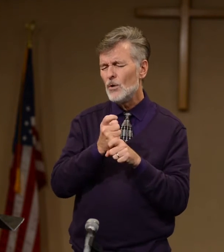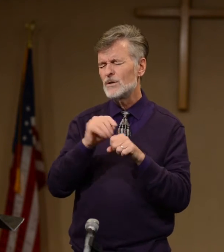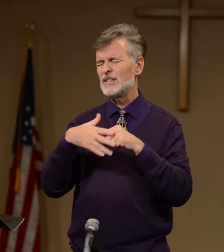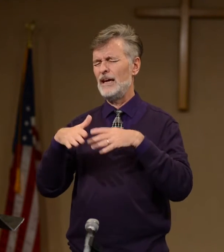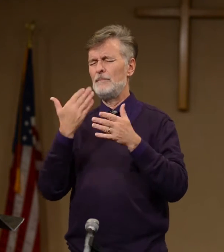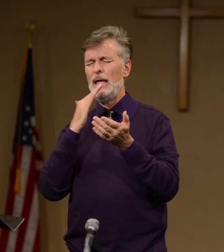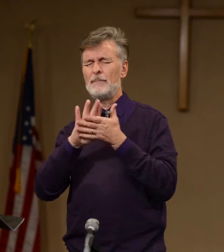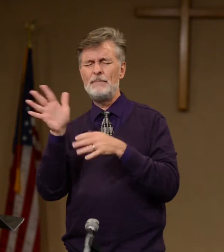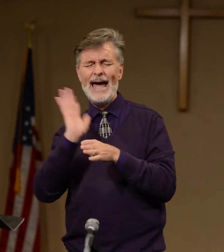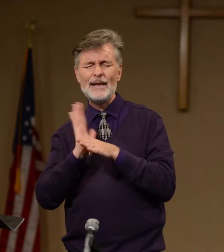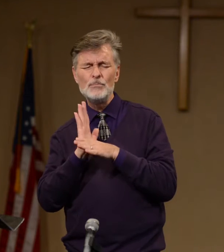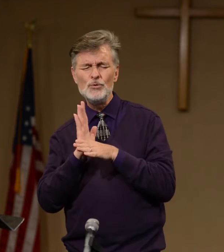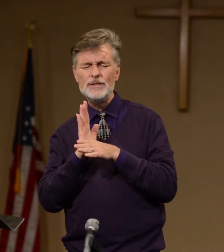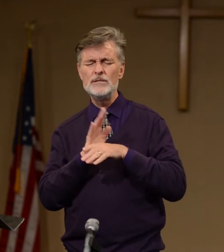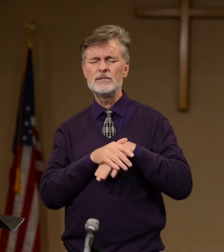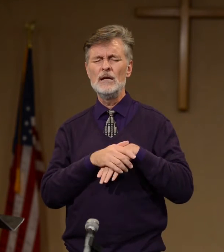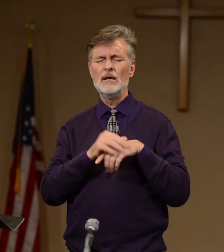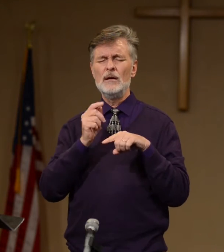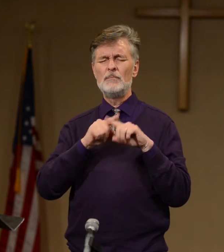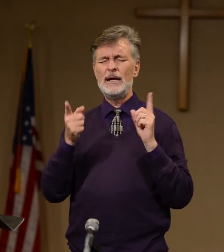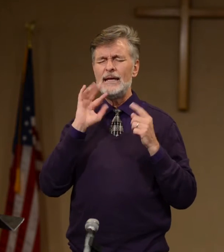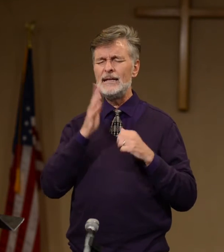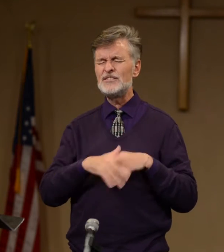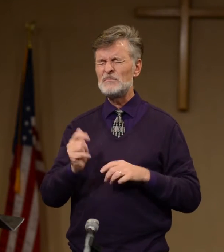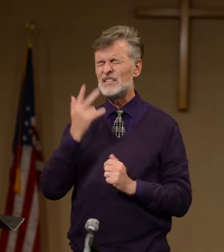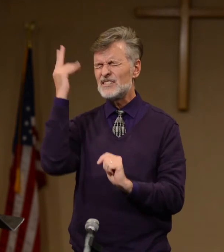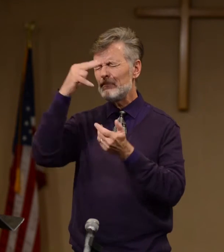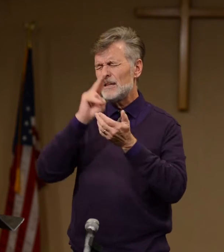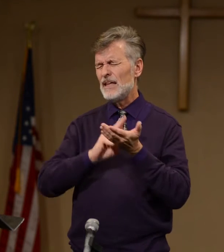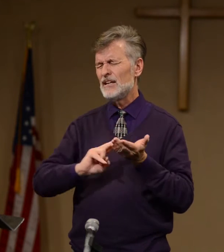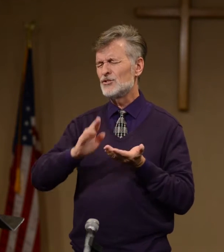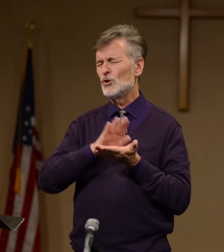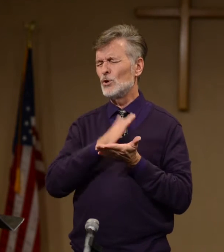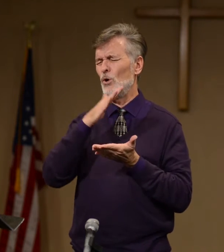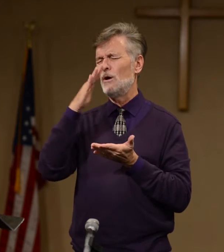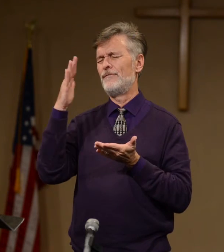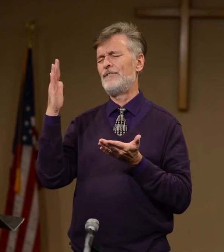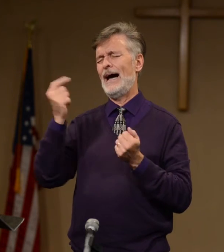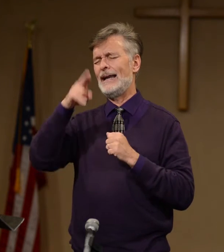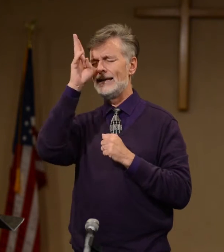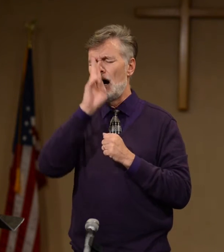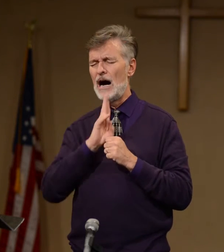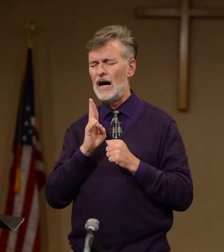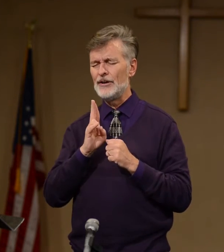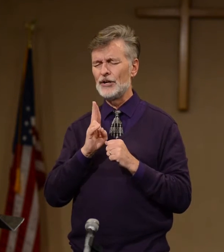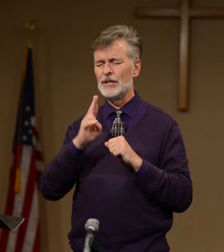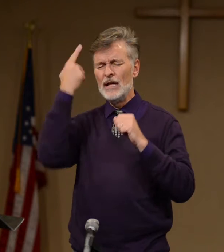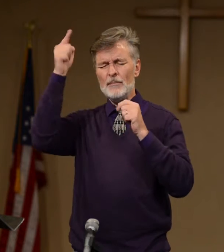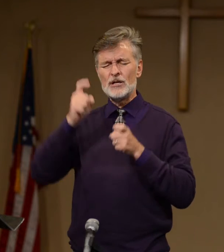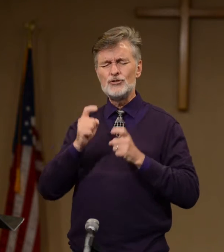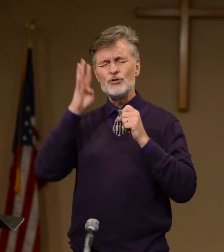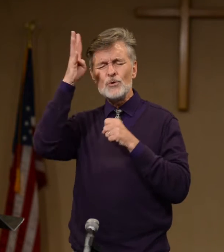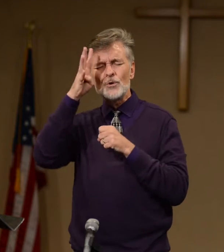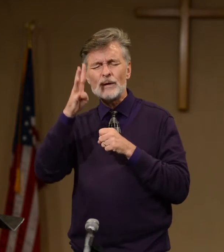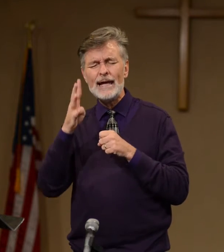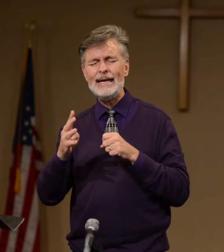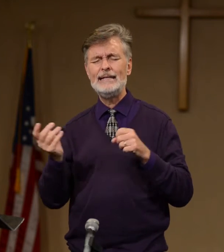jokes and bad movies. But it is to be something that is glorified and honored because You created